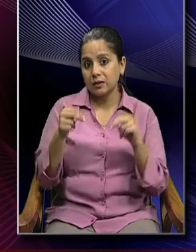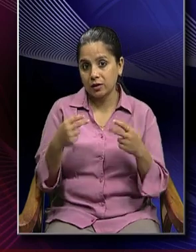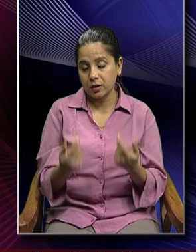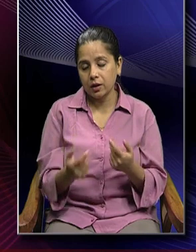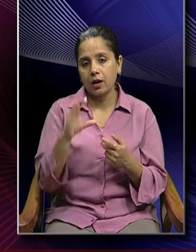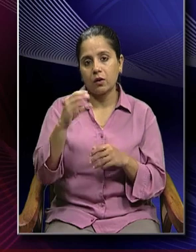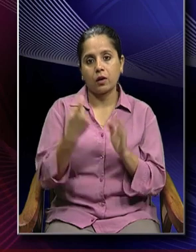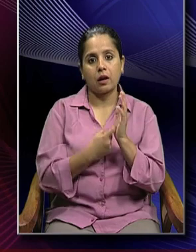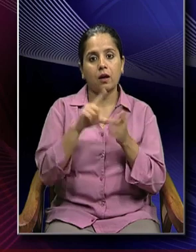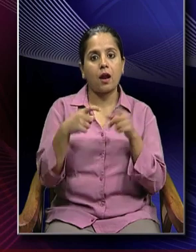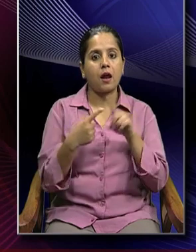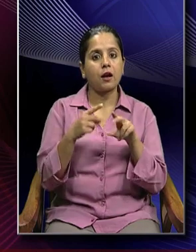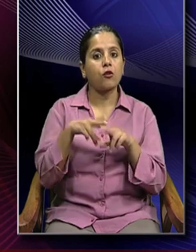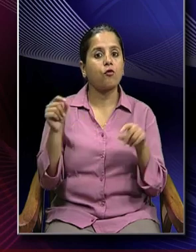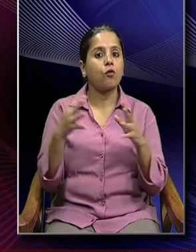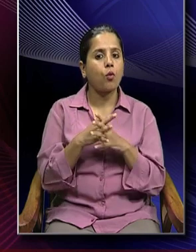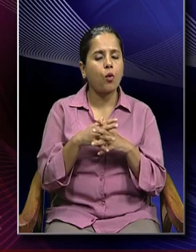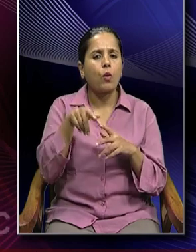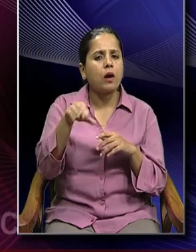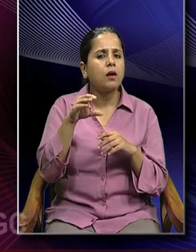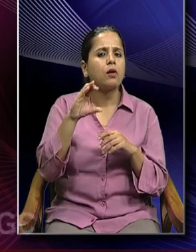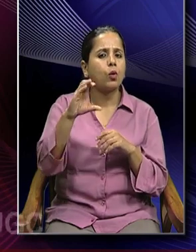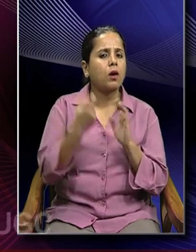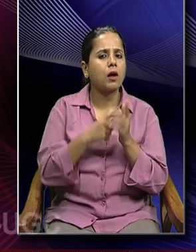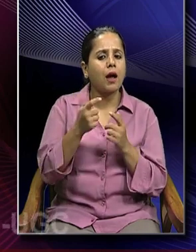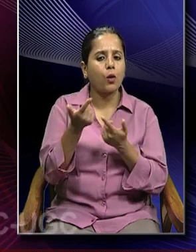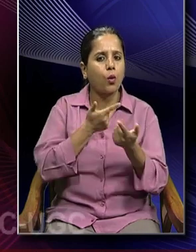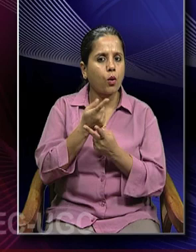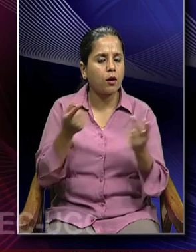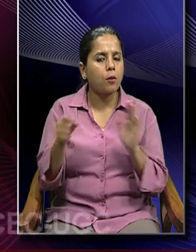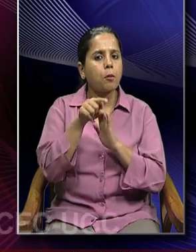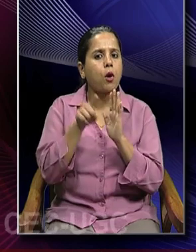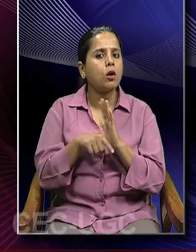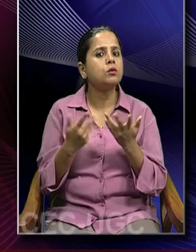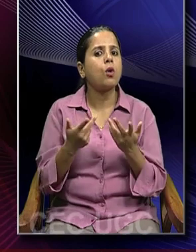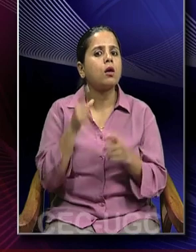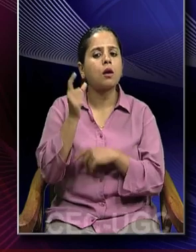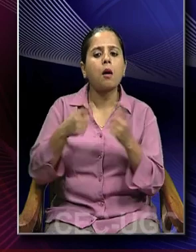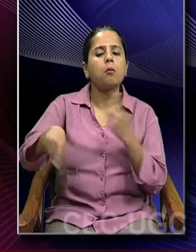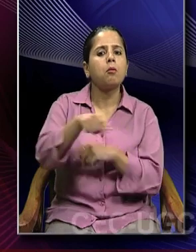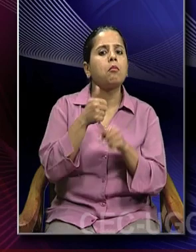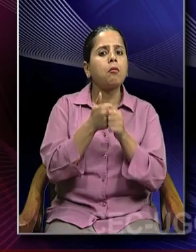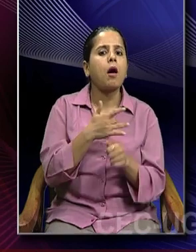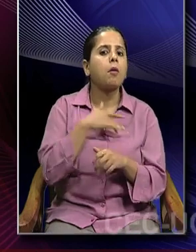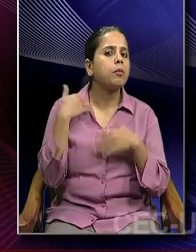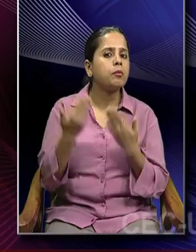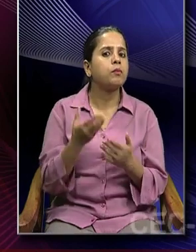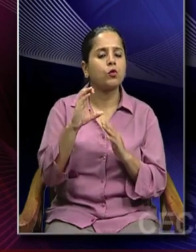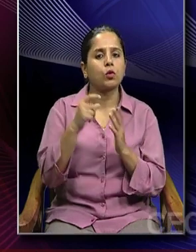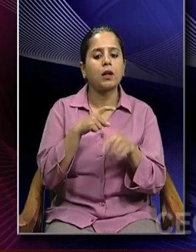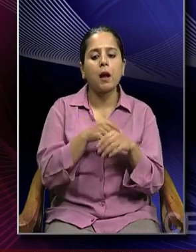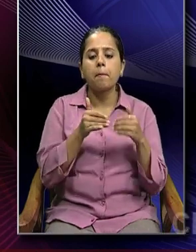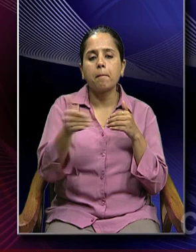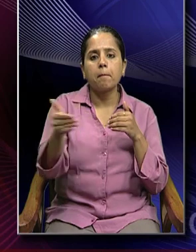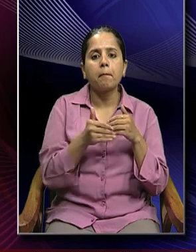credit flows, what is the credit policy being followed in that industry, what is the credit term, how much time